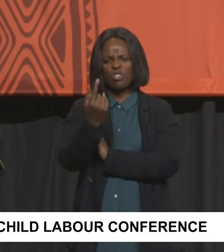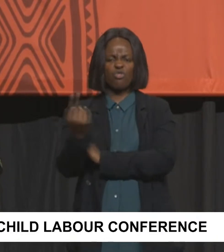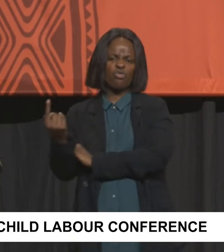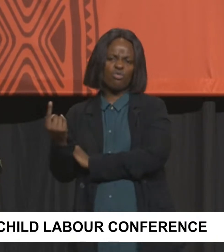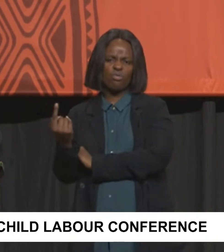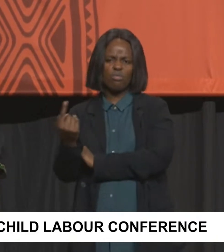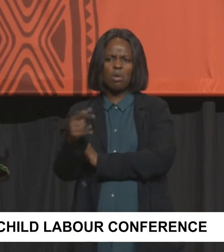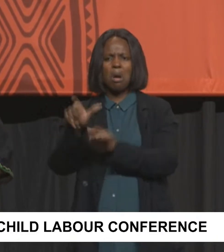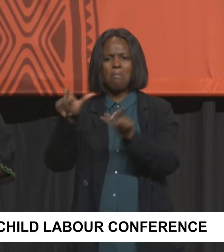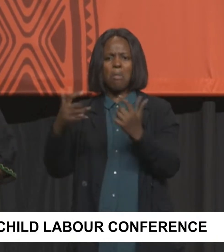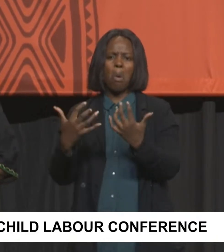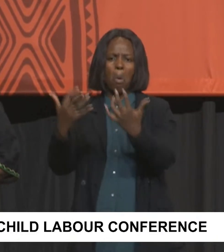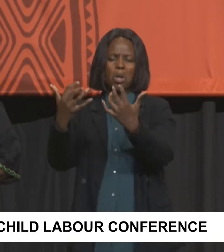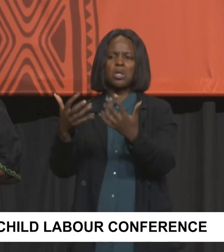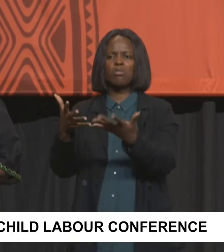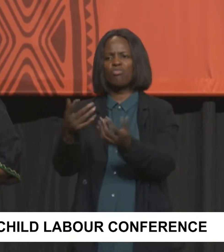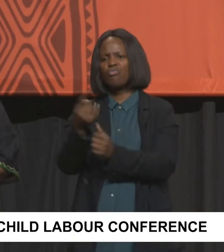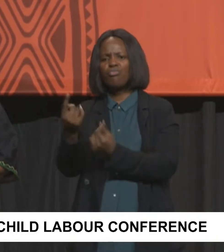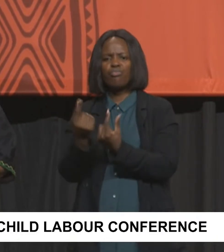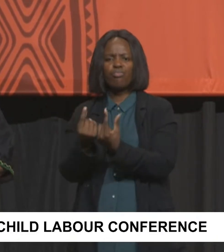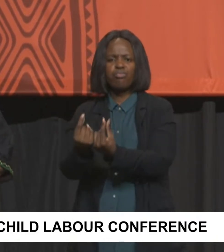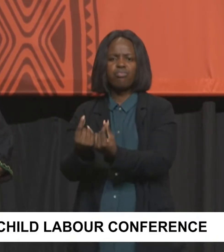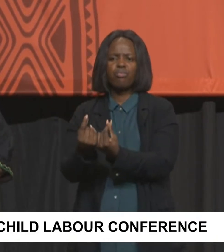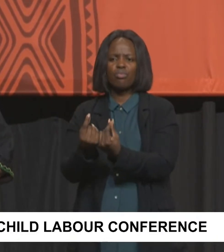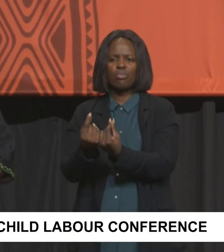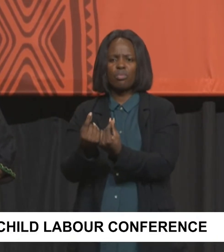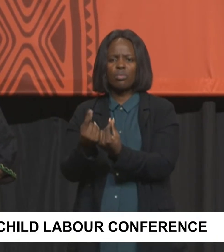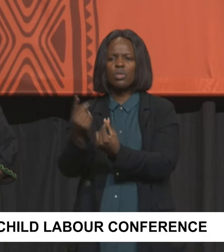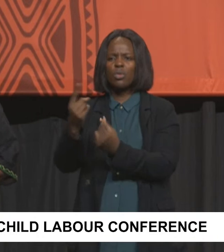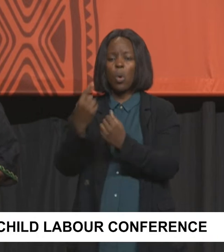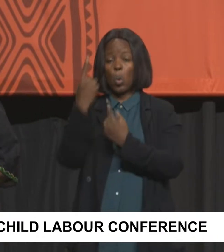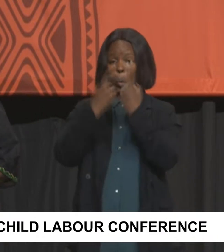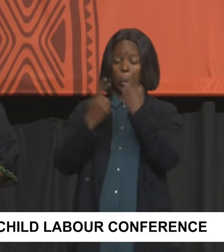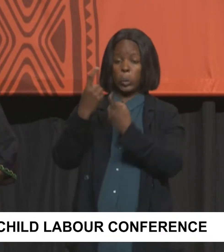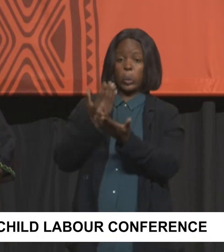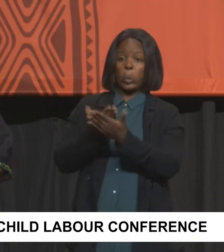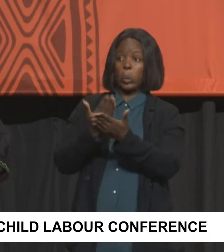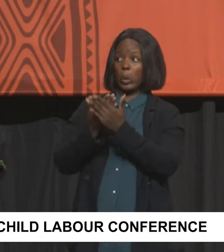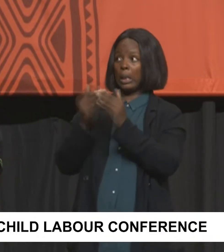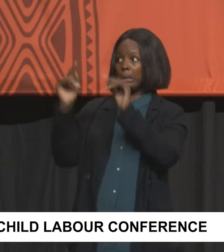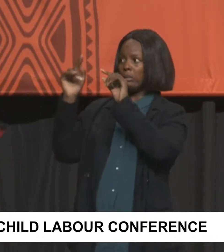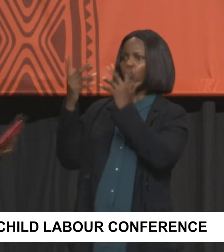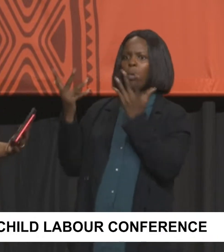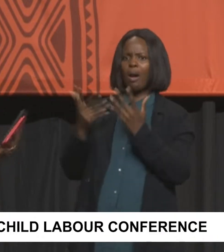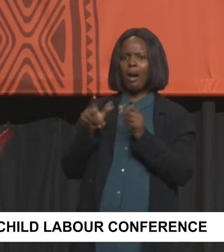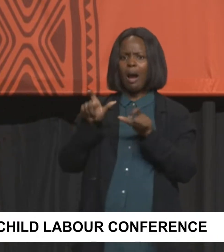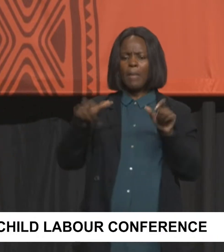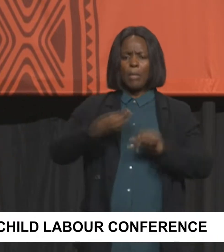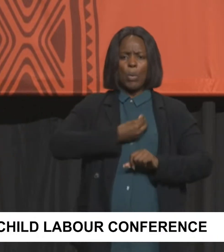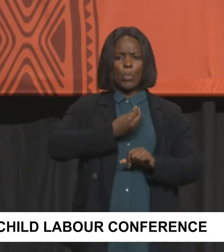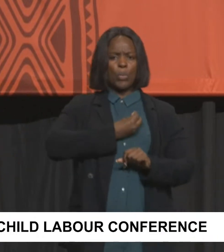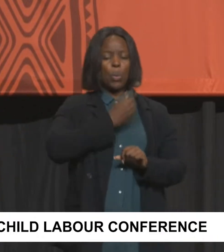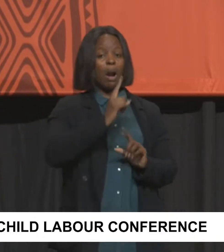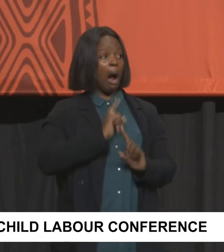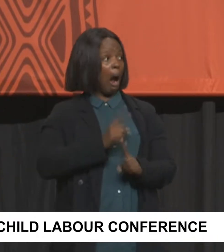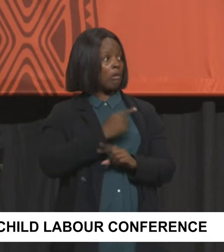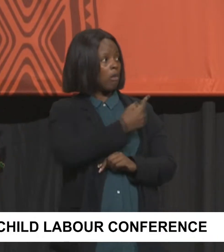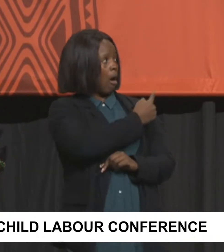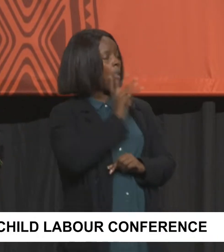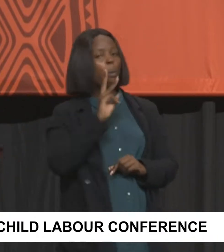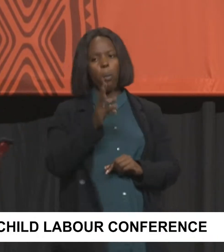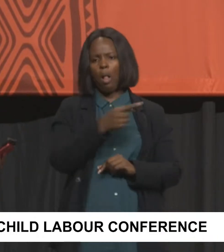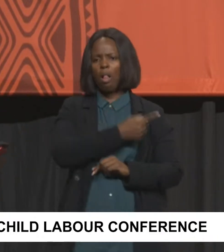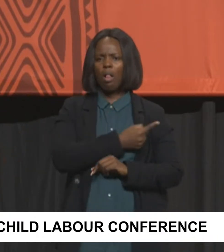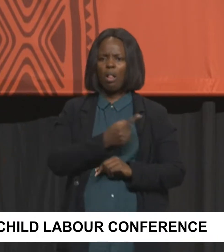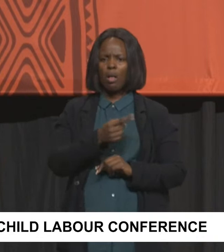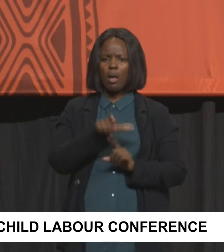as the audience, that you have to actually send your questions through the screens that young people will be responding to. Thank you so